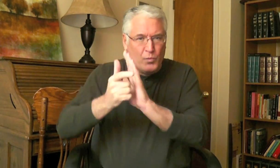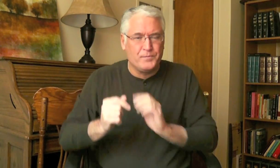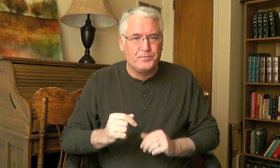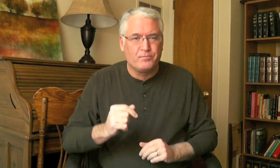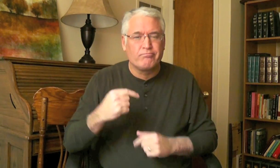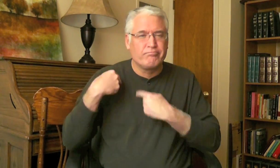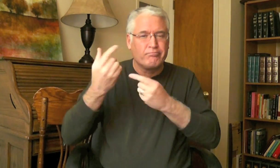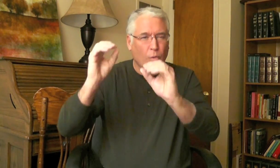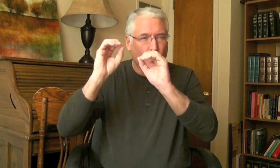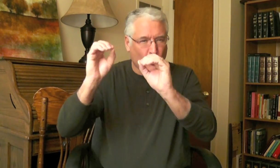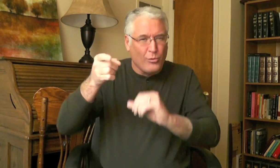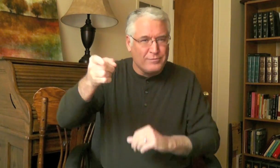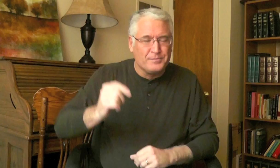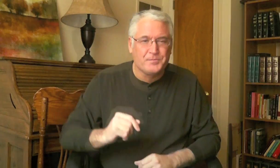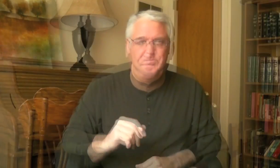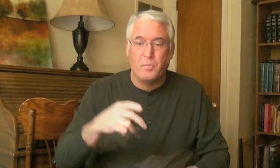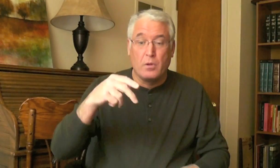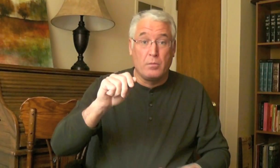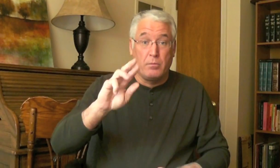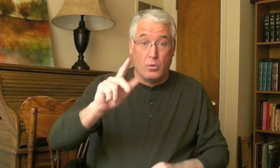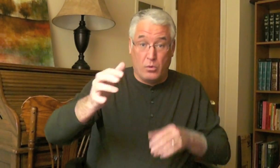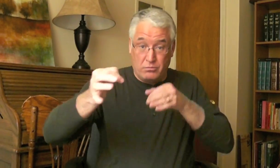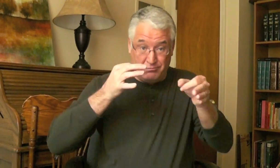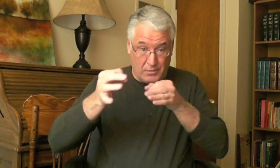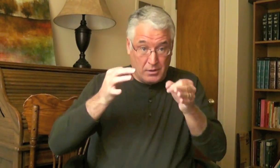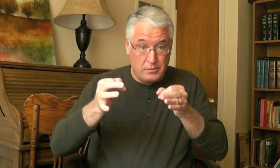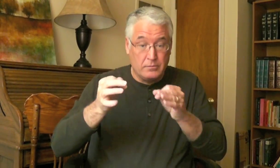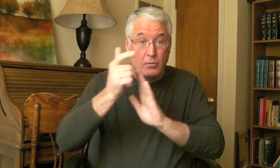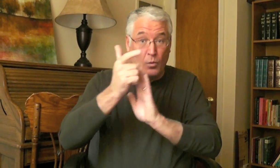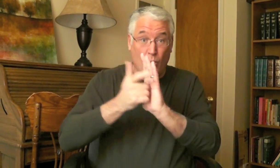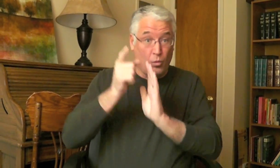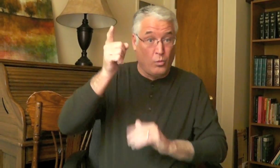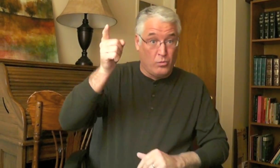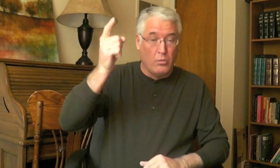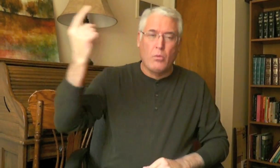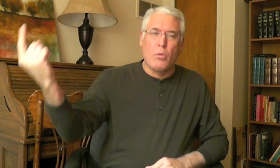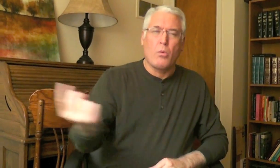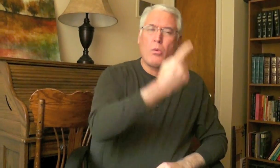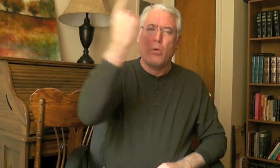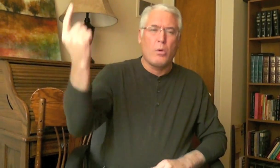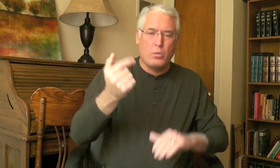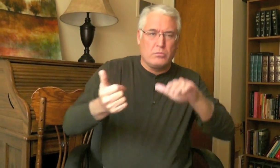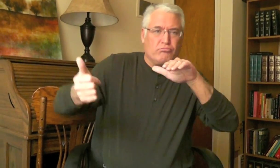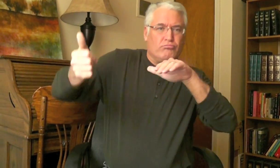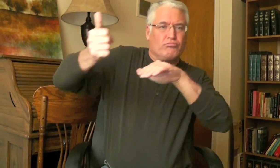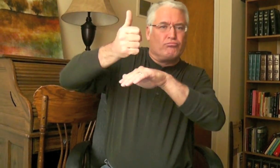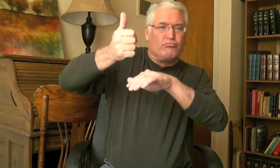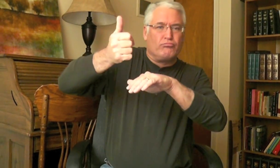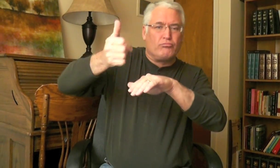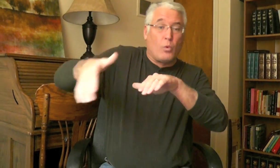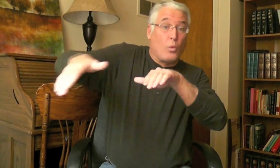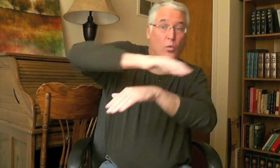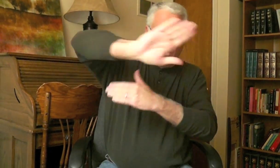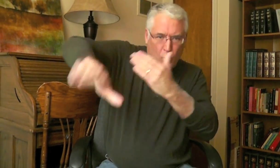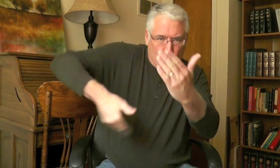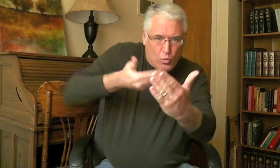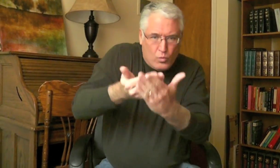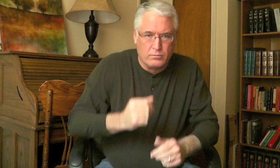the law. They'd been taught this, and he explained to them that the law always has dominance over